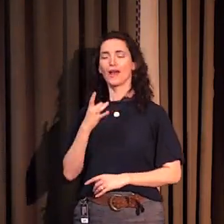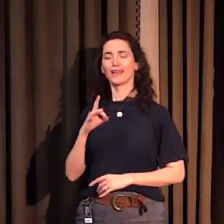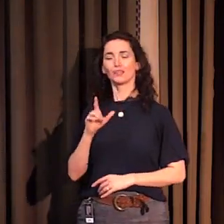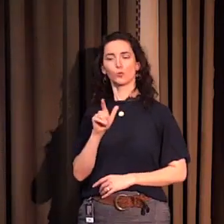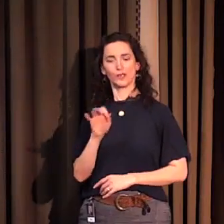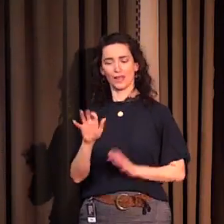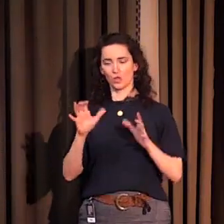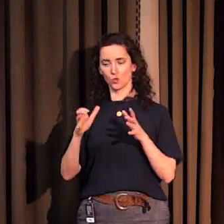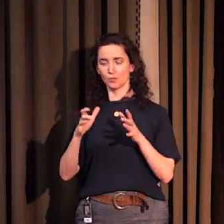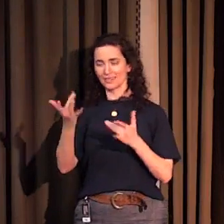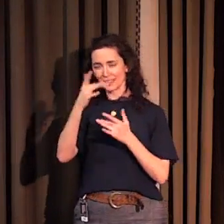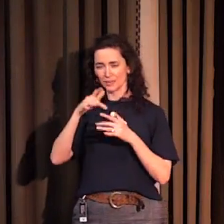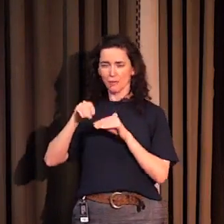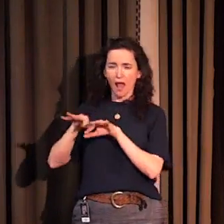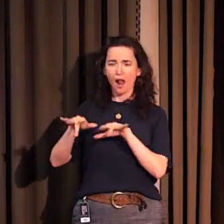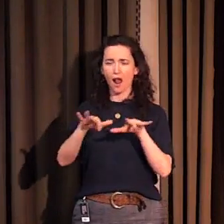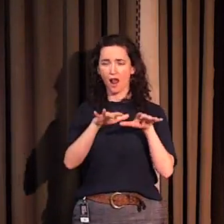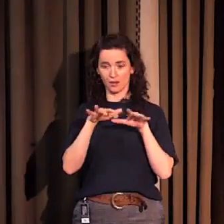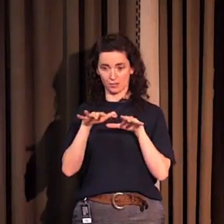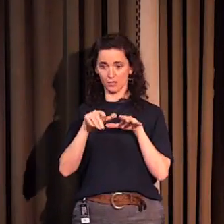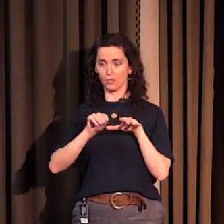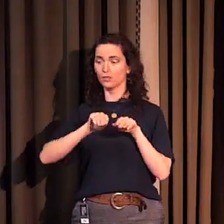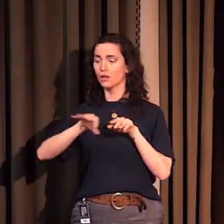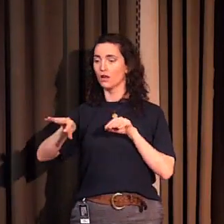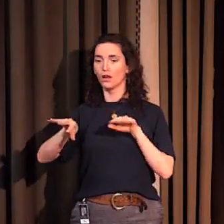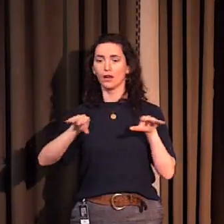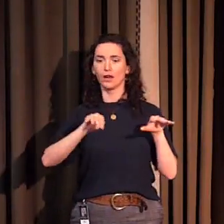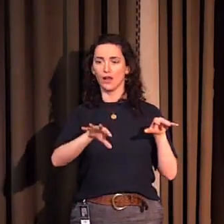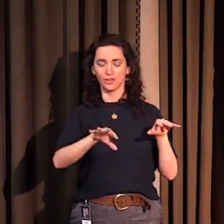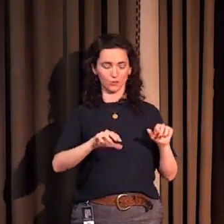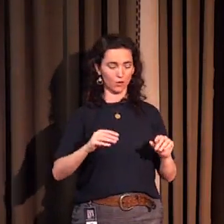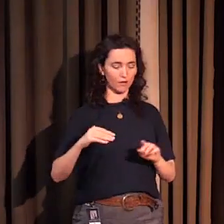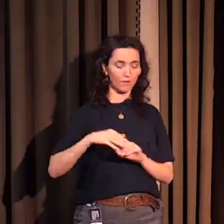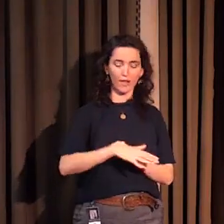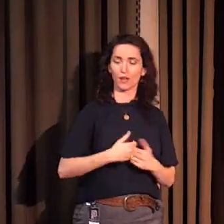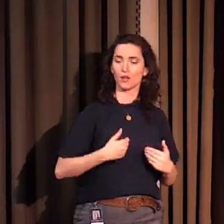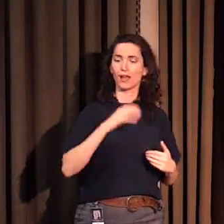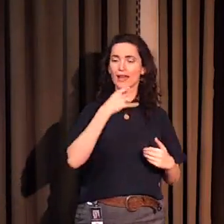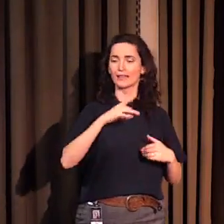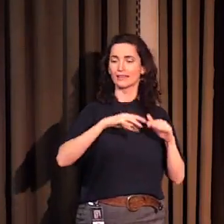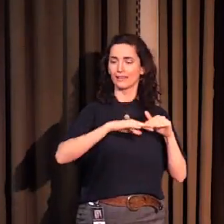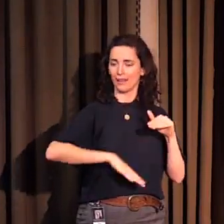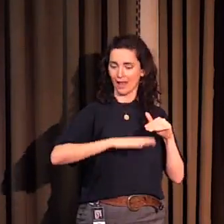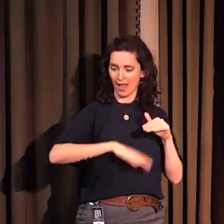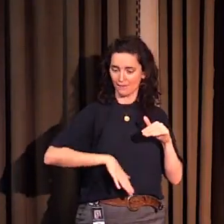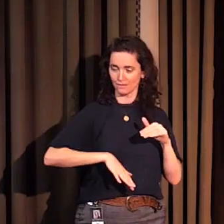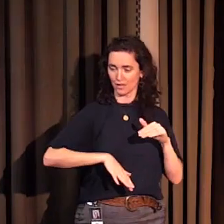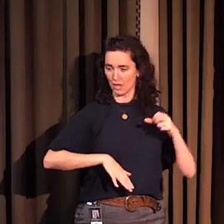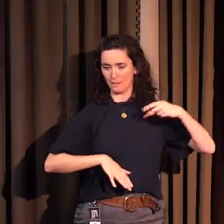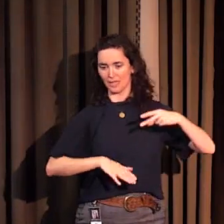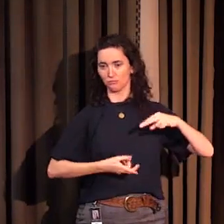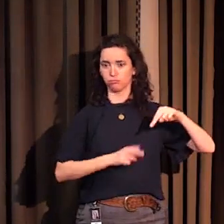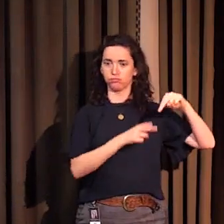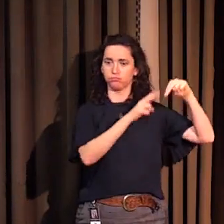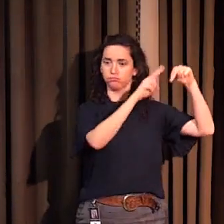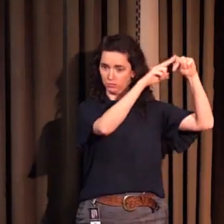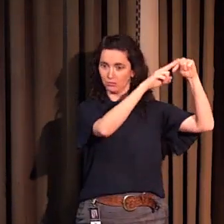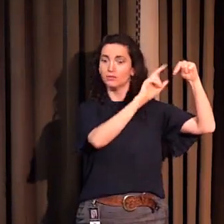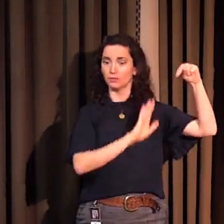the leading group, and then somewhere in the middle of that surge, younger people, those below 18, overtook them as being the dominant age